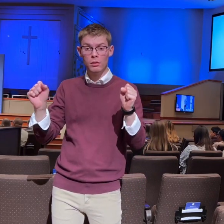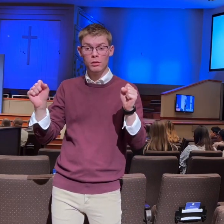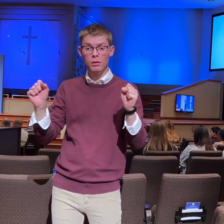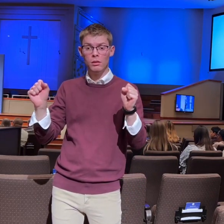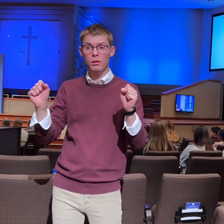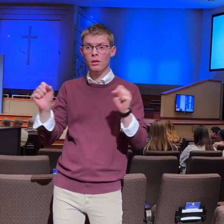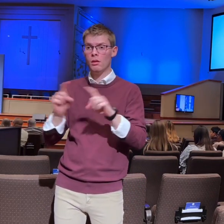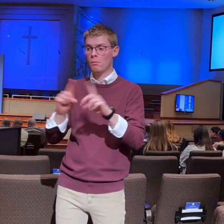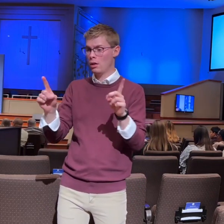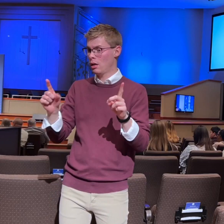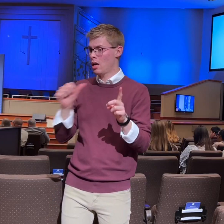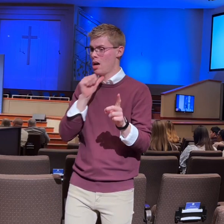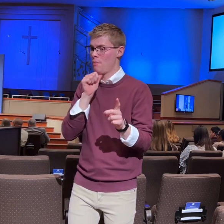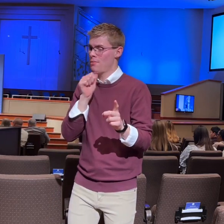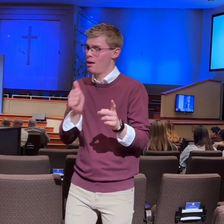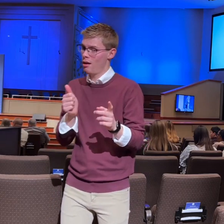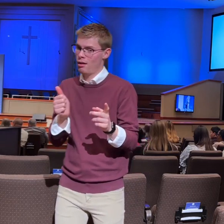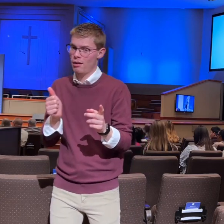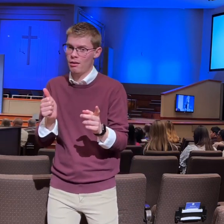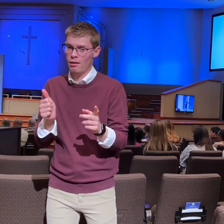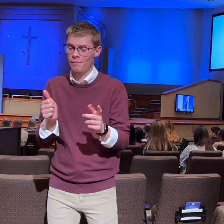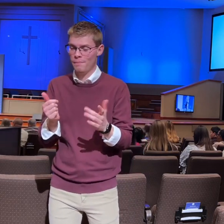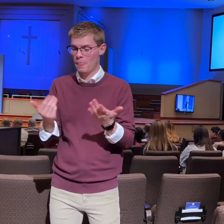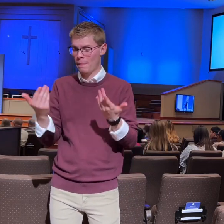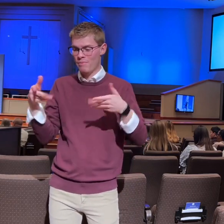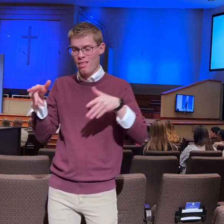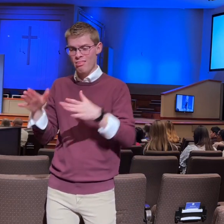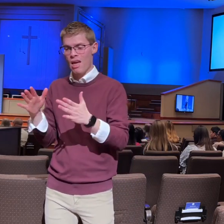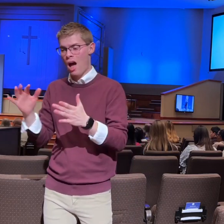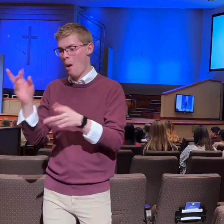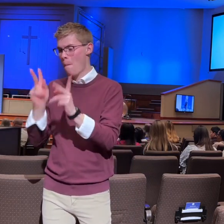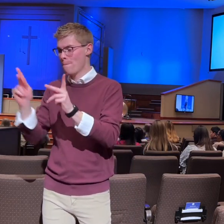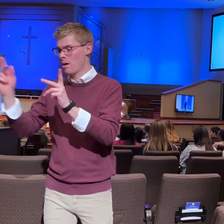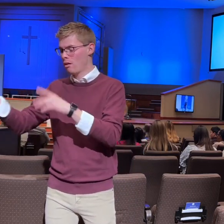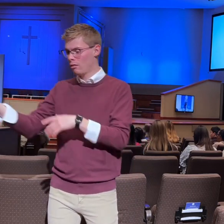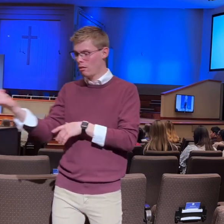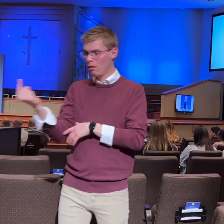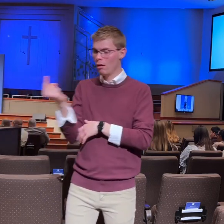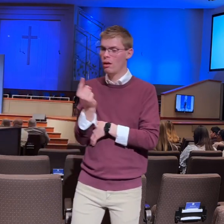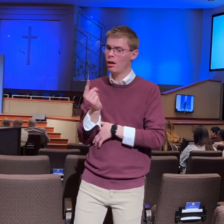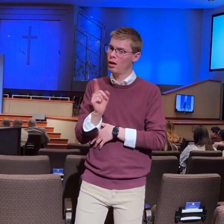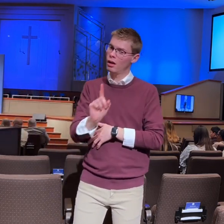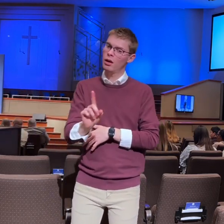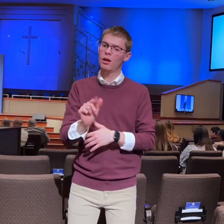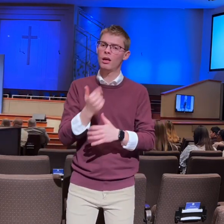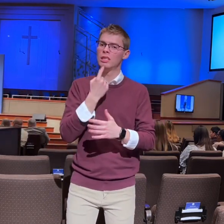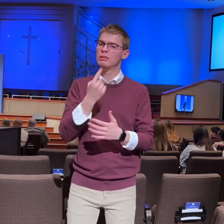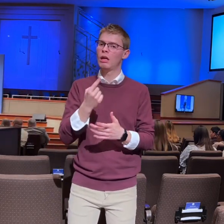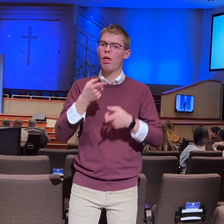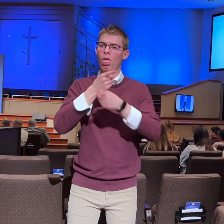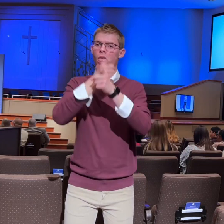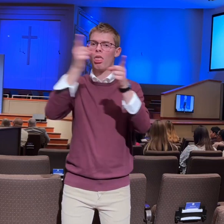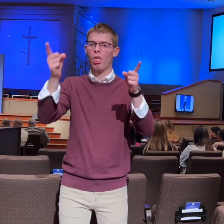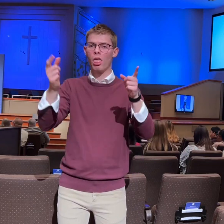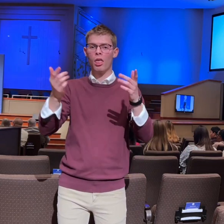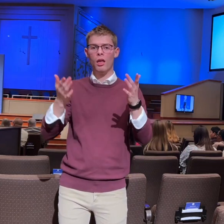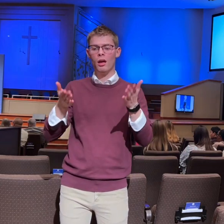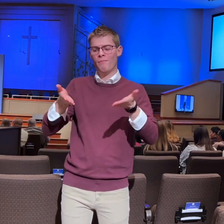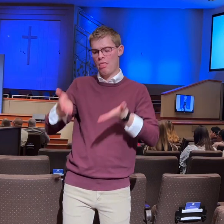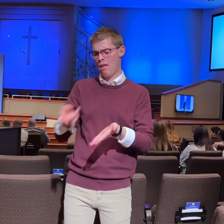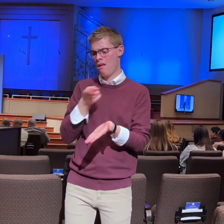Well, I'm not going to have some guy come up here and talk to us about, tell us your opinion about God if he's not even saved.